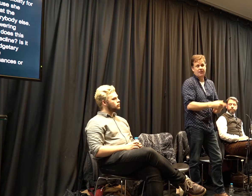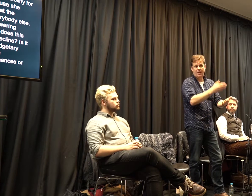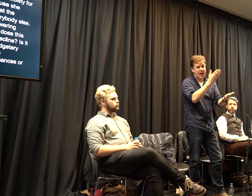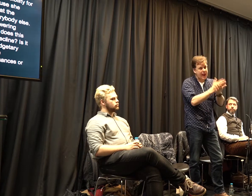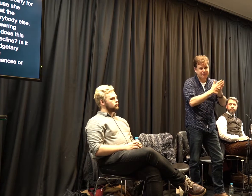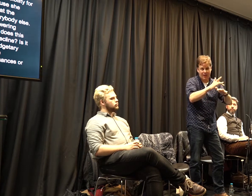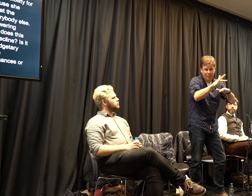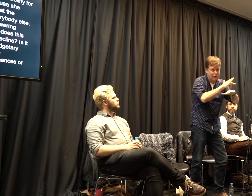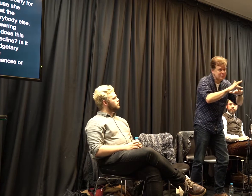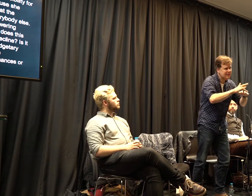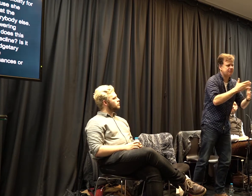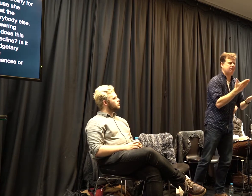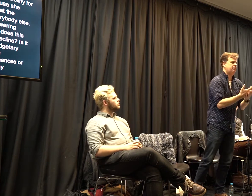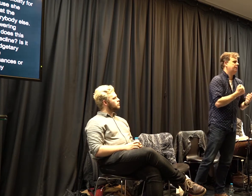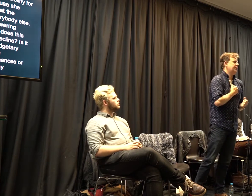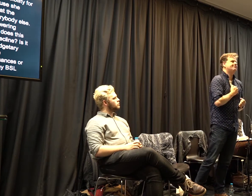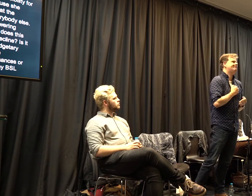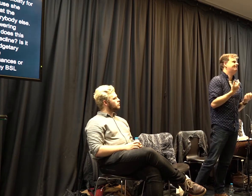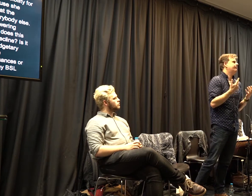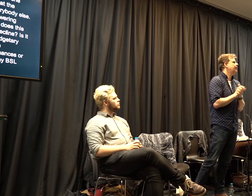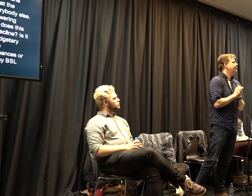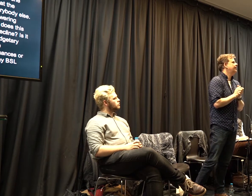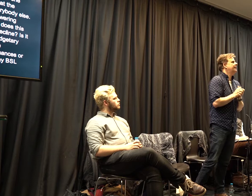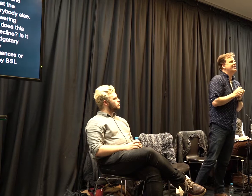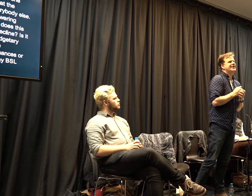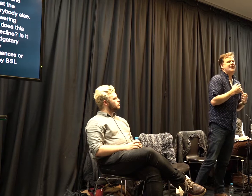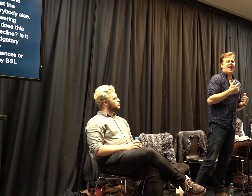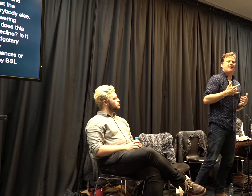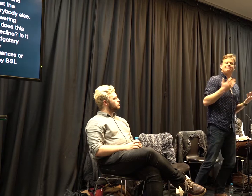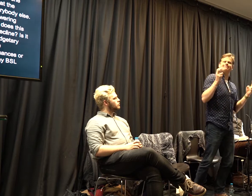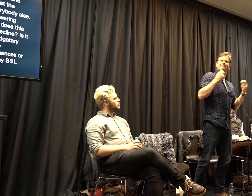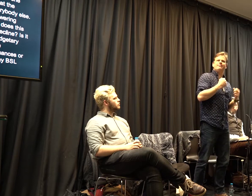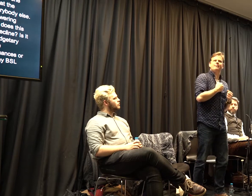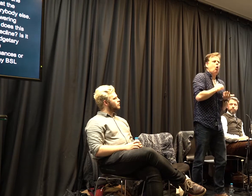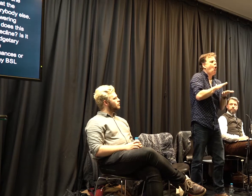as many BSL interpreted performances?